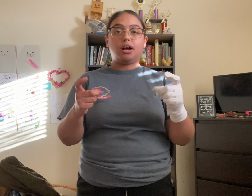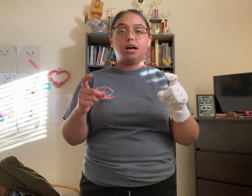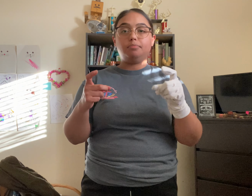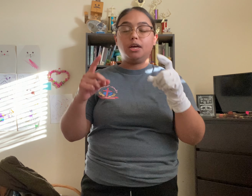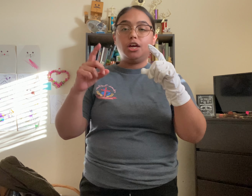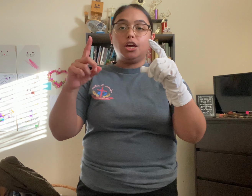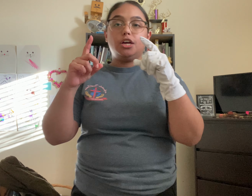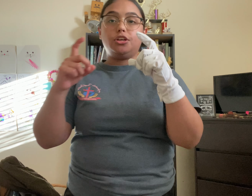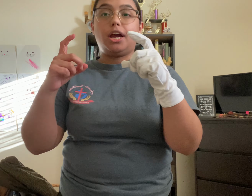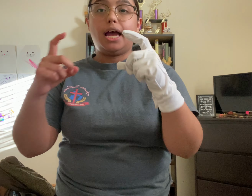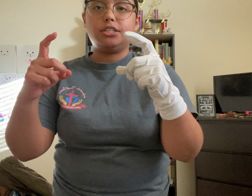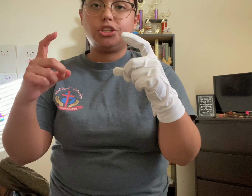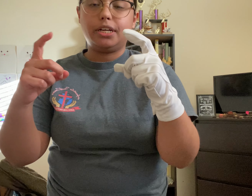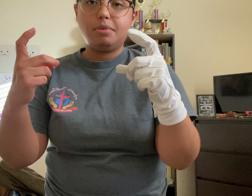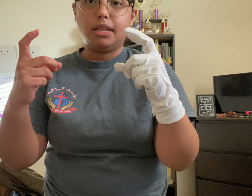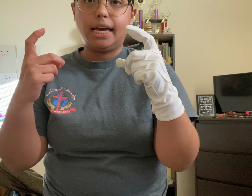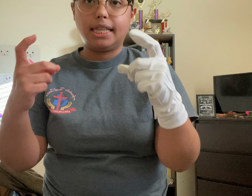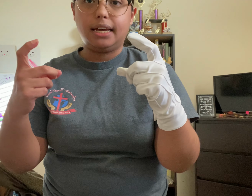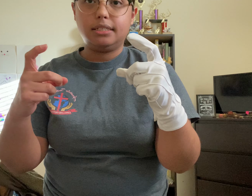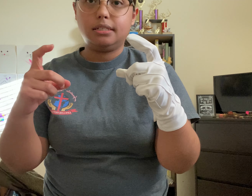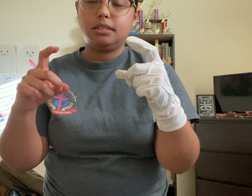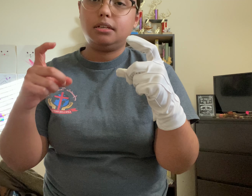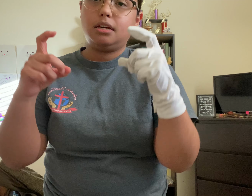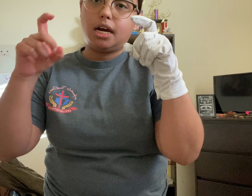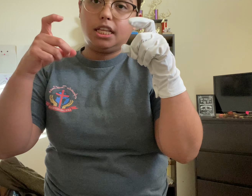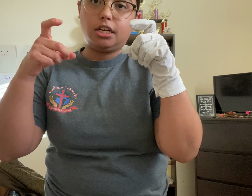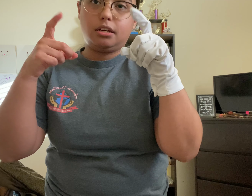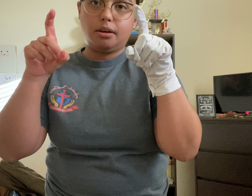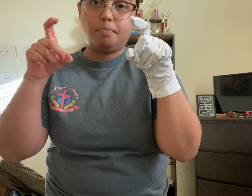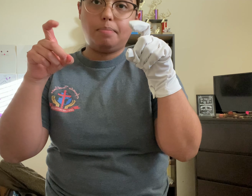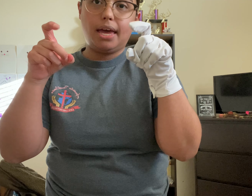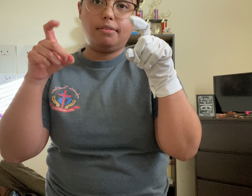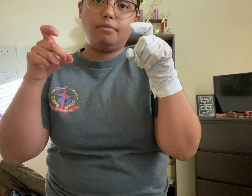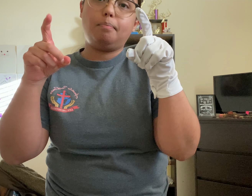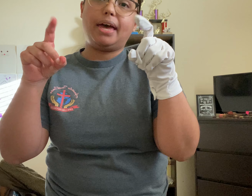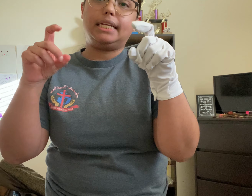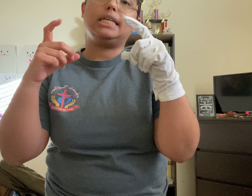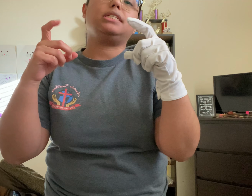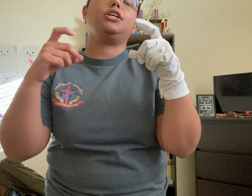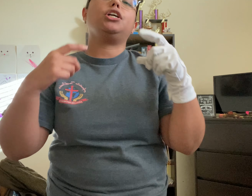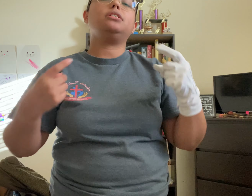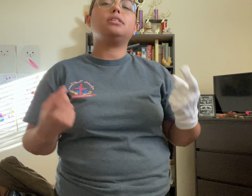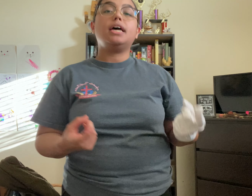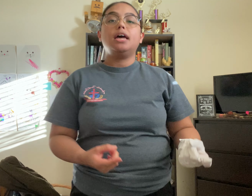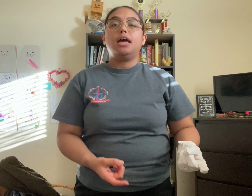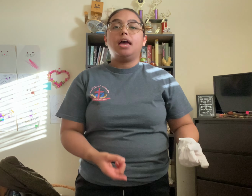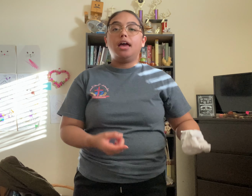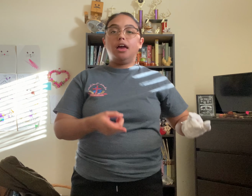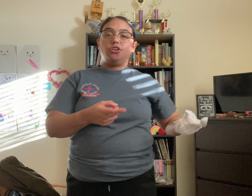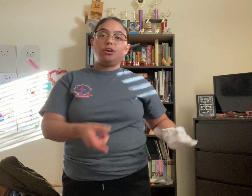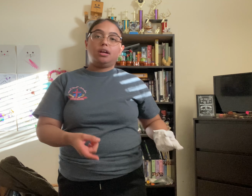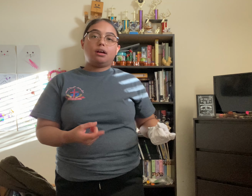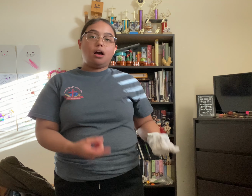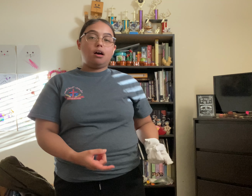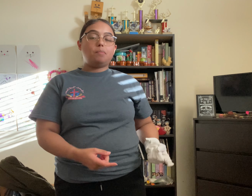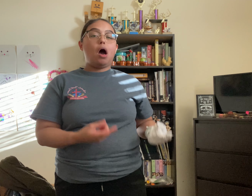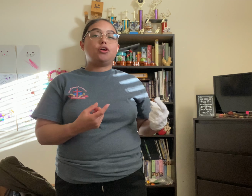come, your hands are going to be like this, kind of like bent index fingers. And you're going to come on your